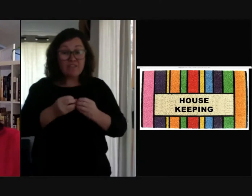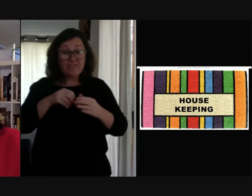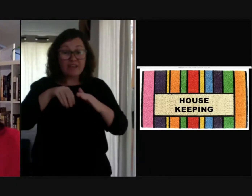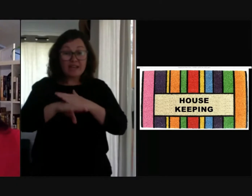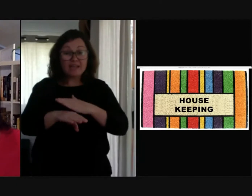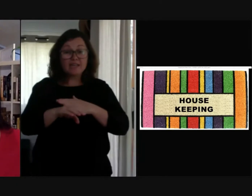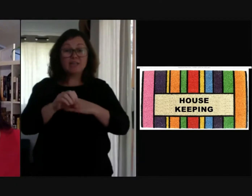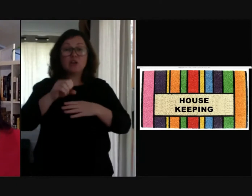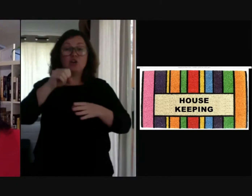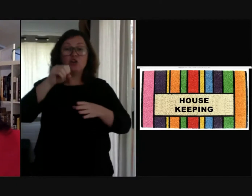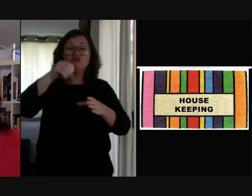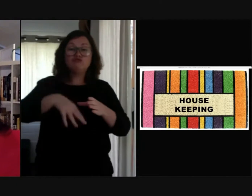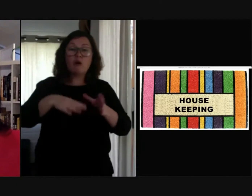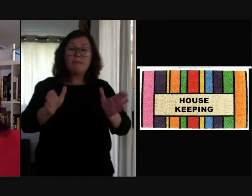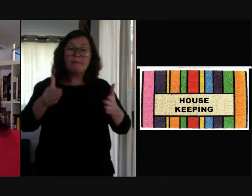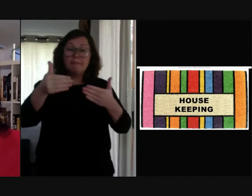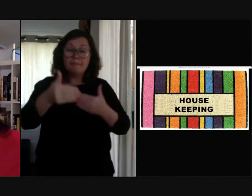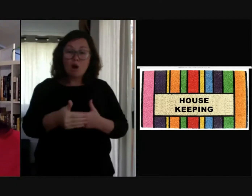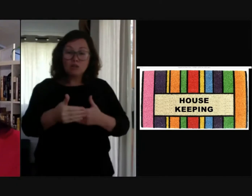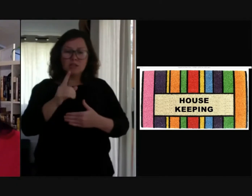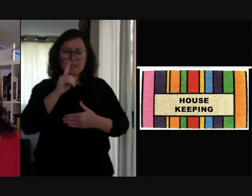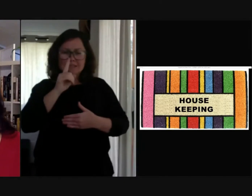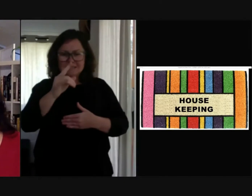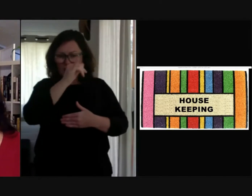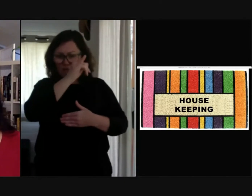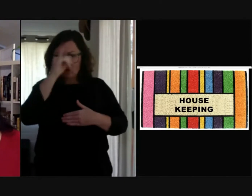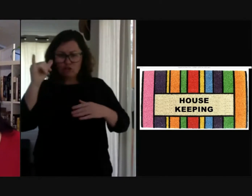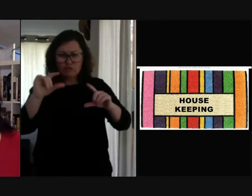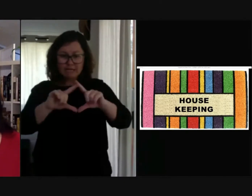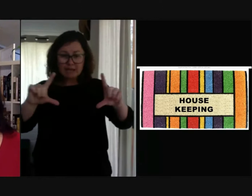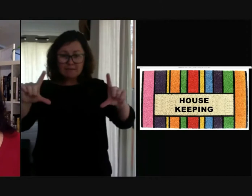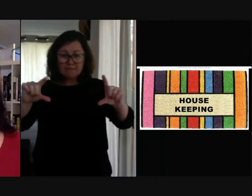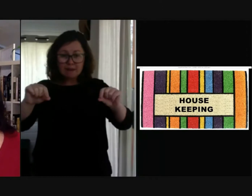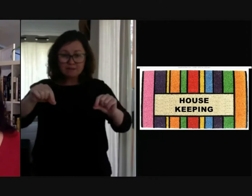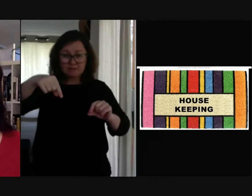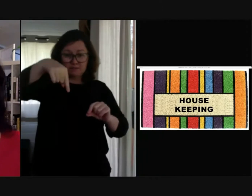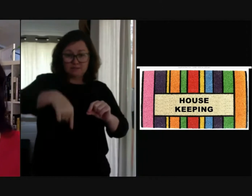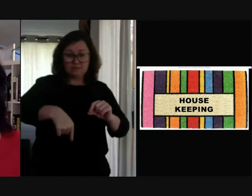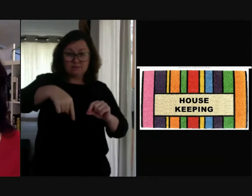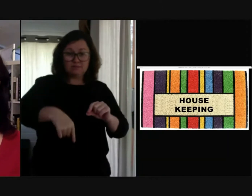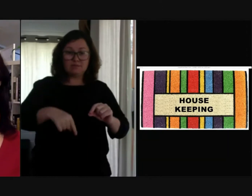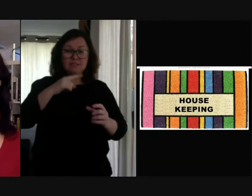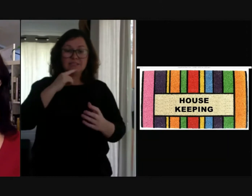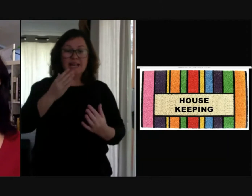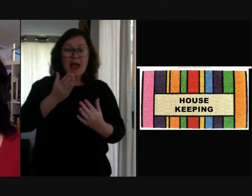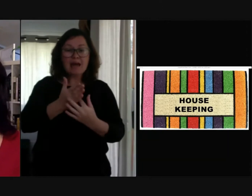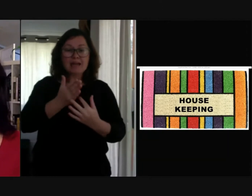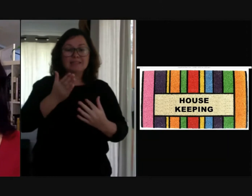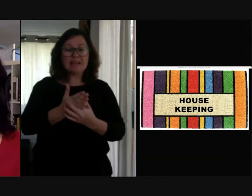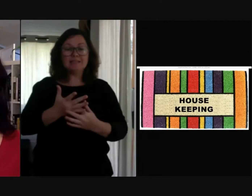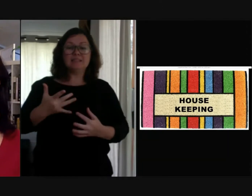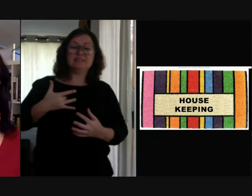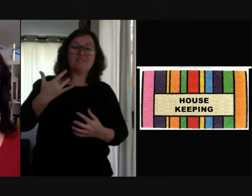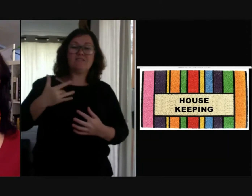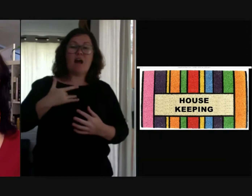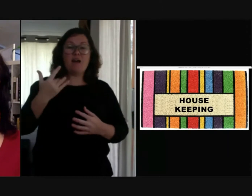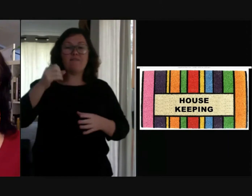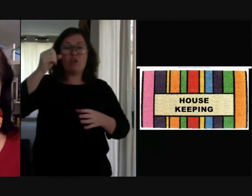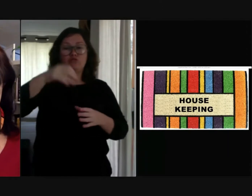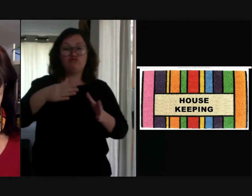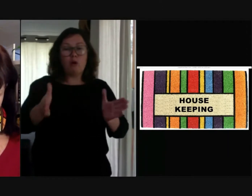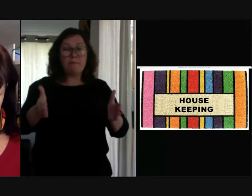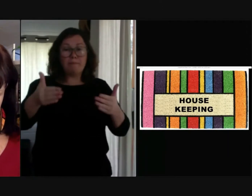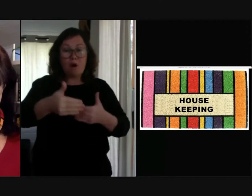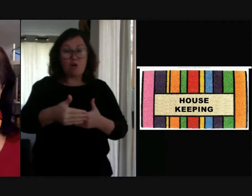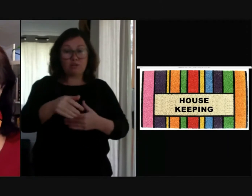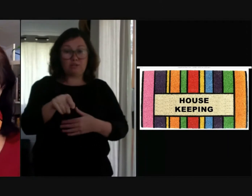says access the survival Dropbox here. If you're having any issues with any kind of access at all, you can